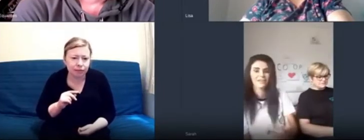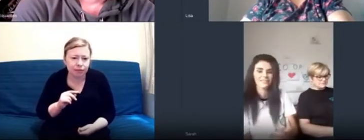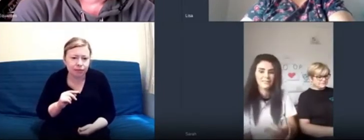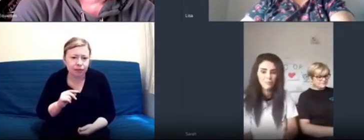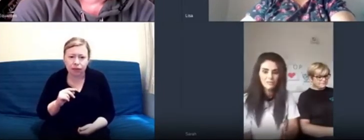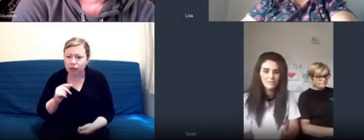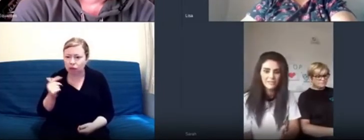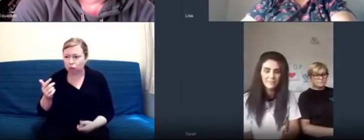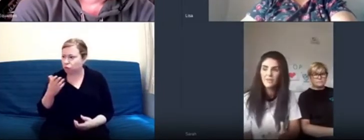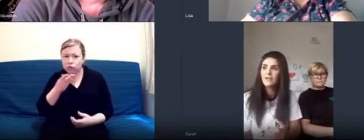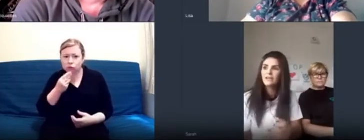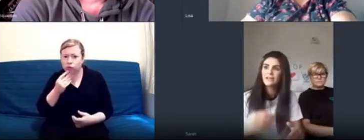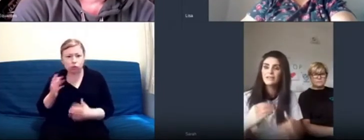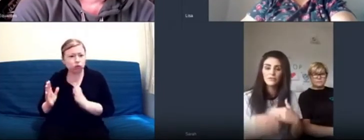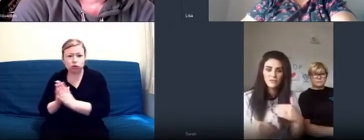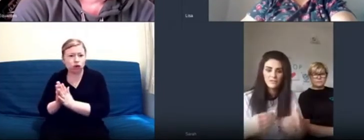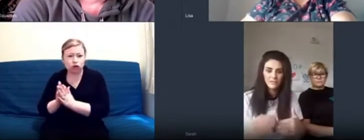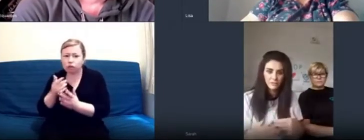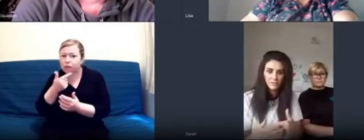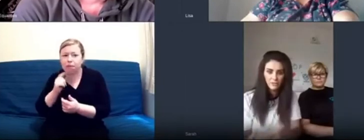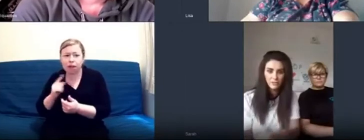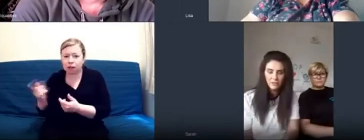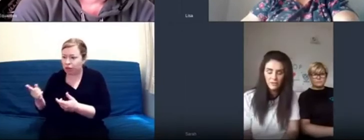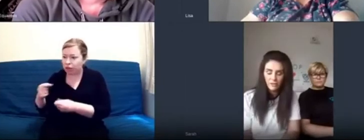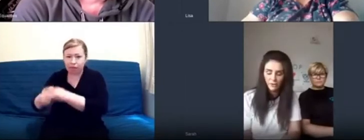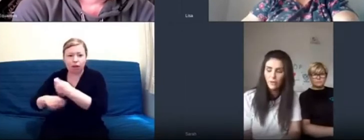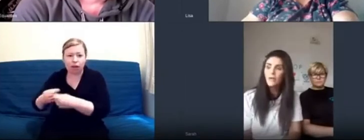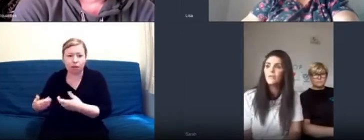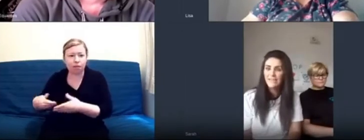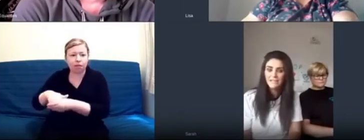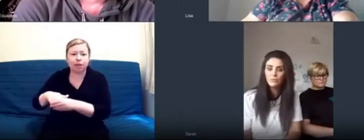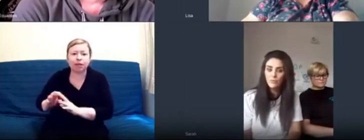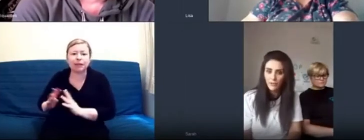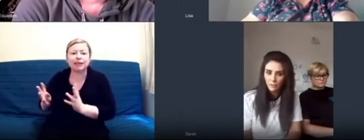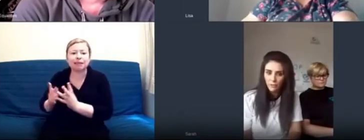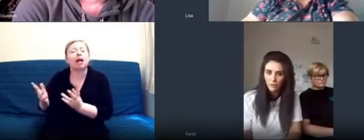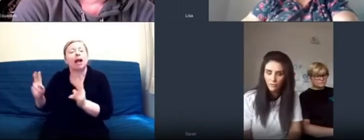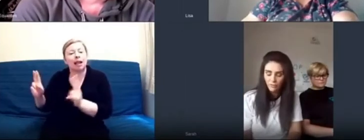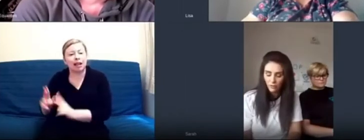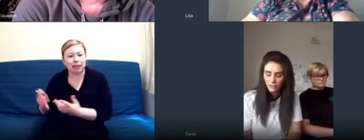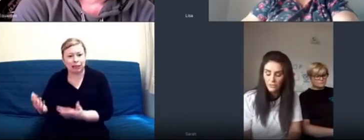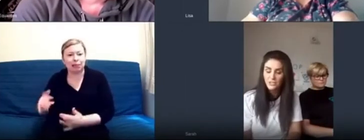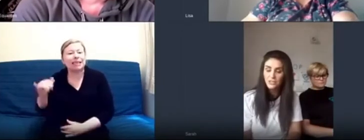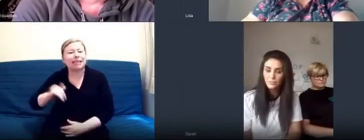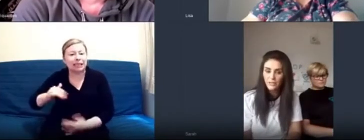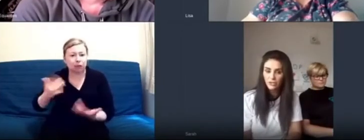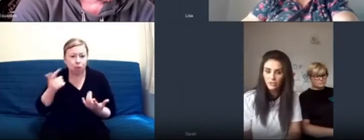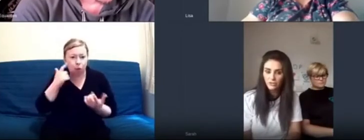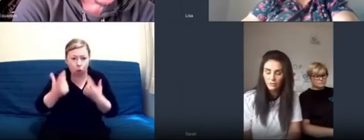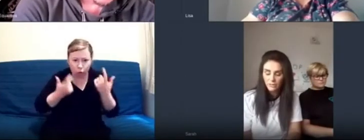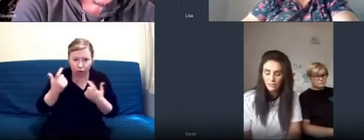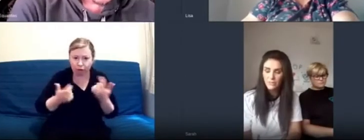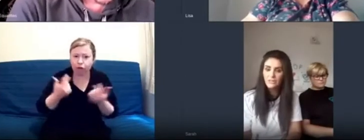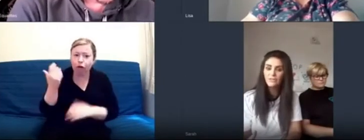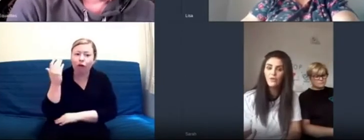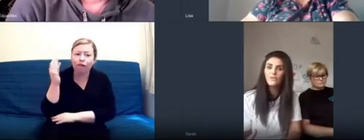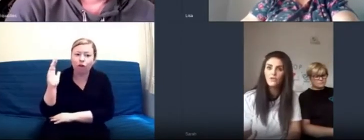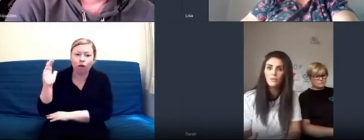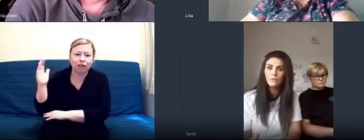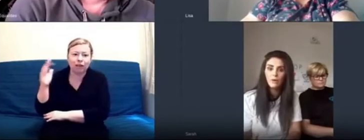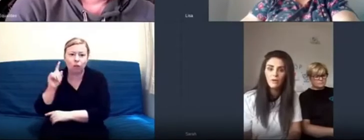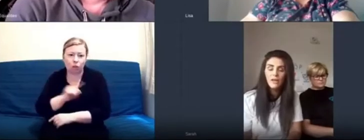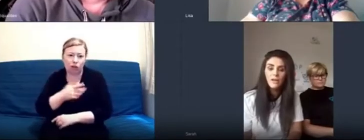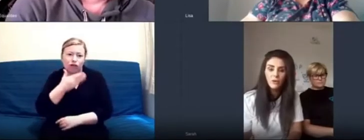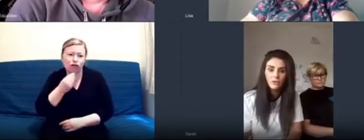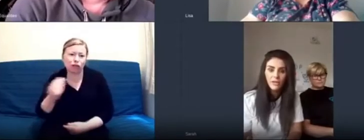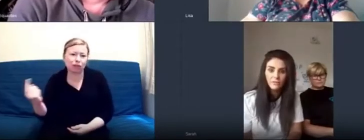We just utilised them and worked as a team. Now that's obviously scaled down now, but yes, we will be looking for volunteers, especially when they're up to Christmas. I've got a